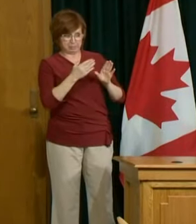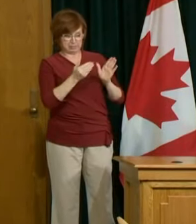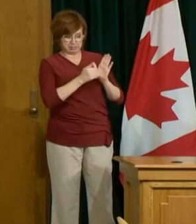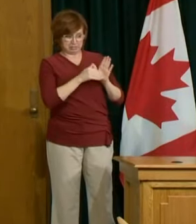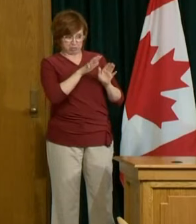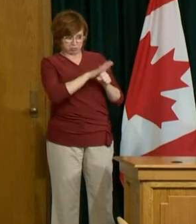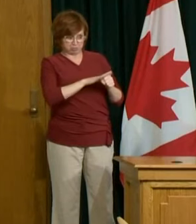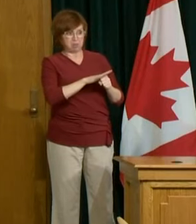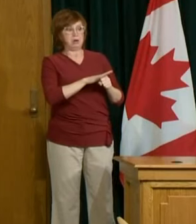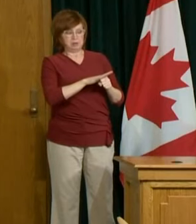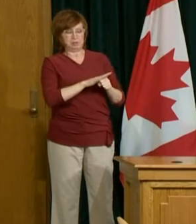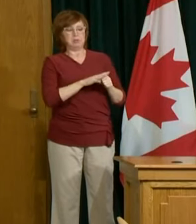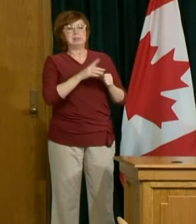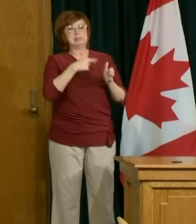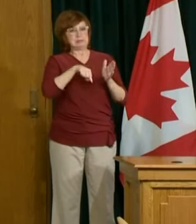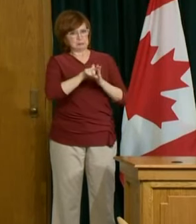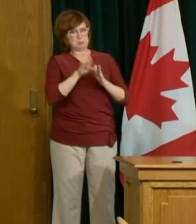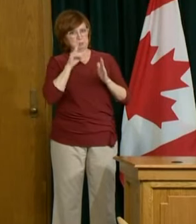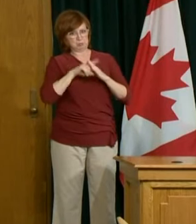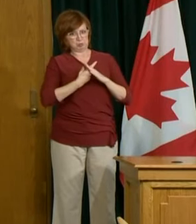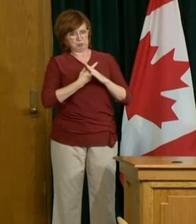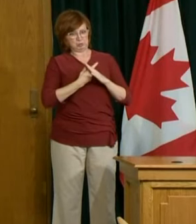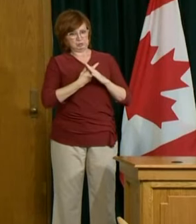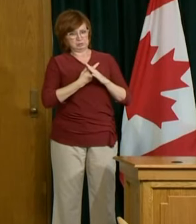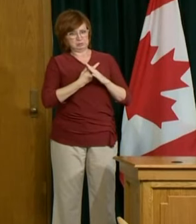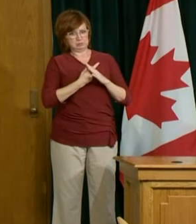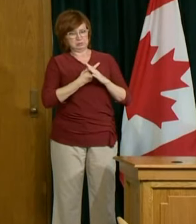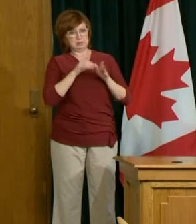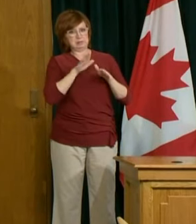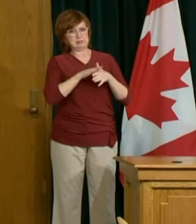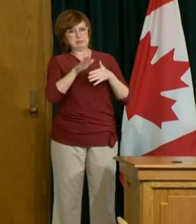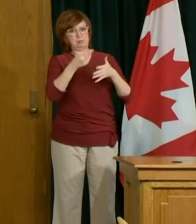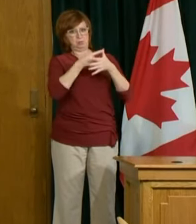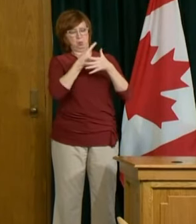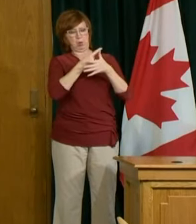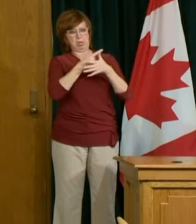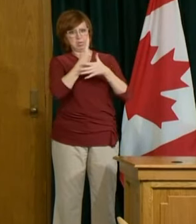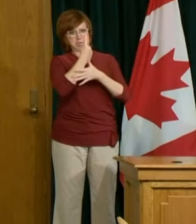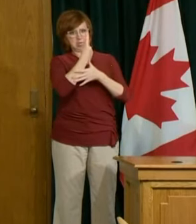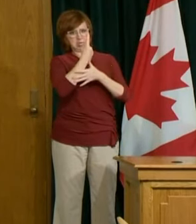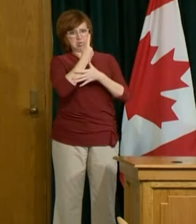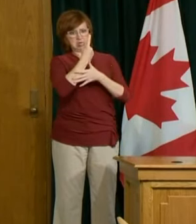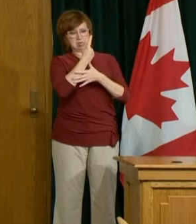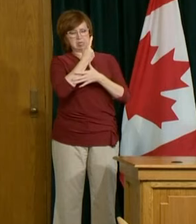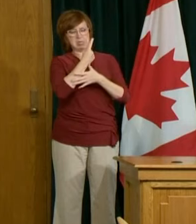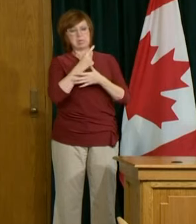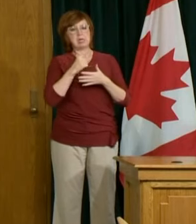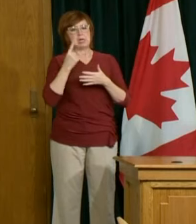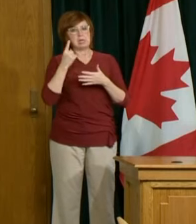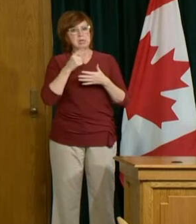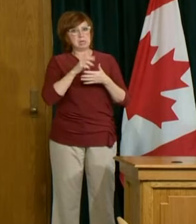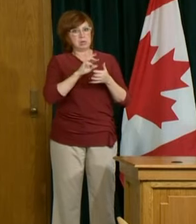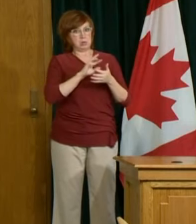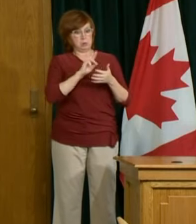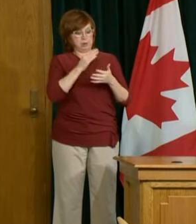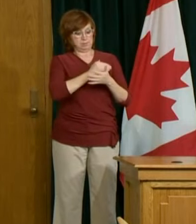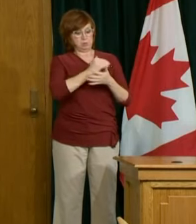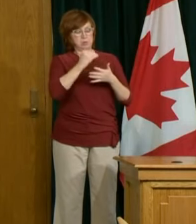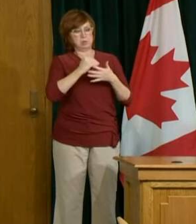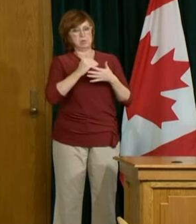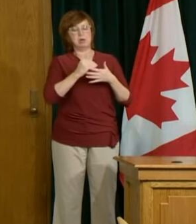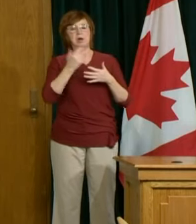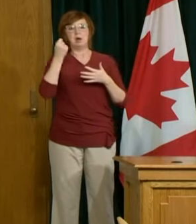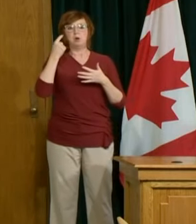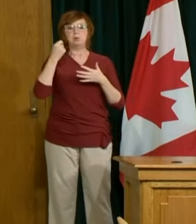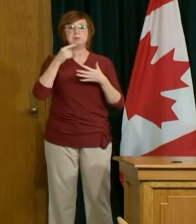and will continue to evaluate readiness for phase 2, while the rest of Saskatchewan will reopen. But of course, reopening plans are currently